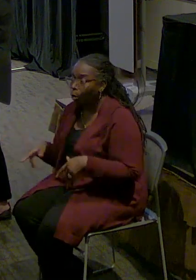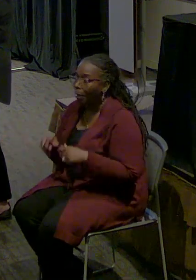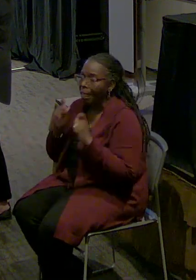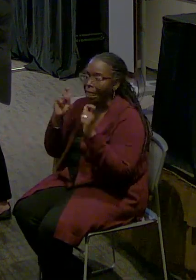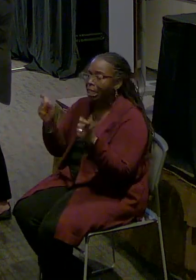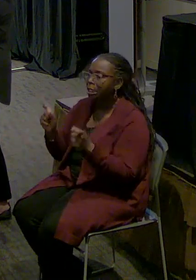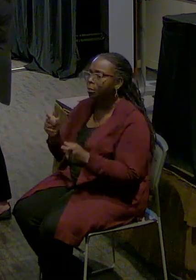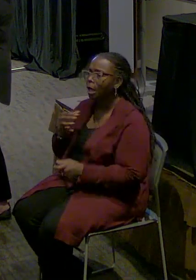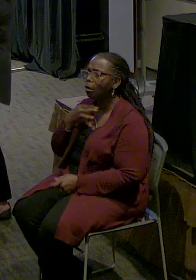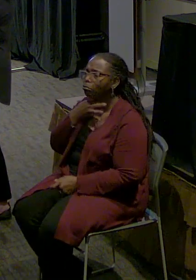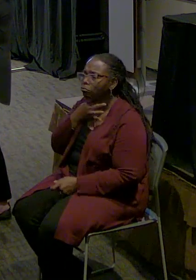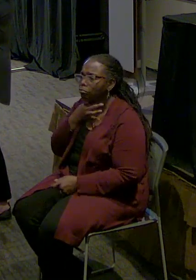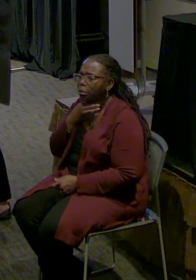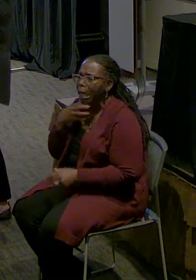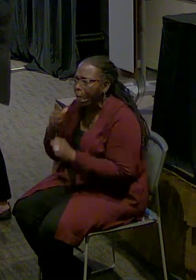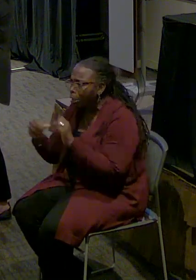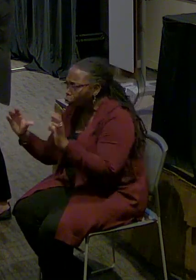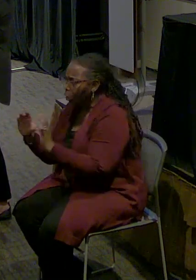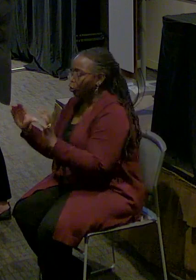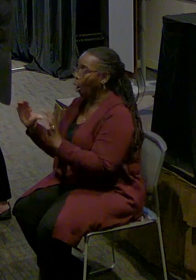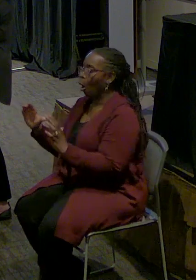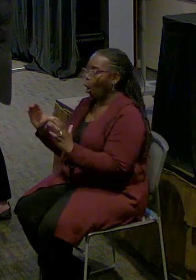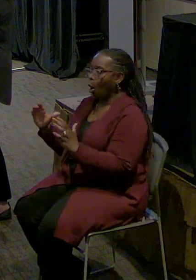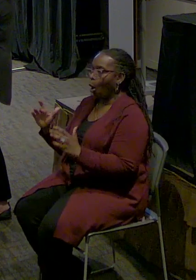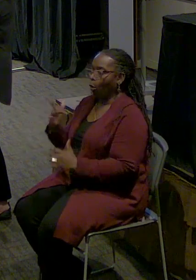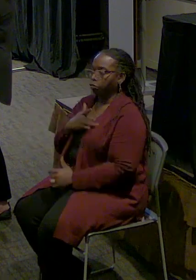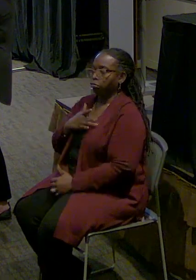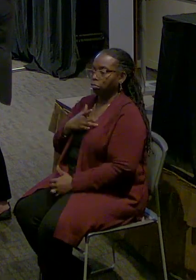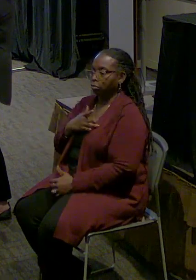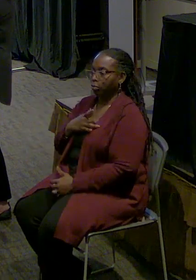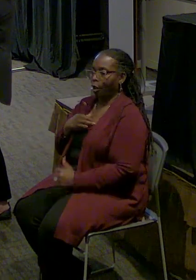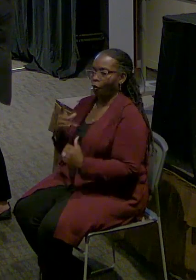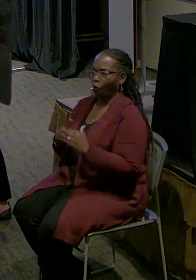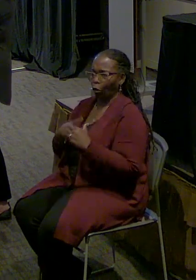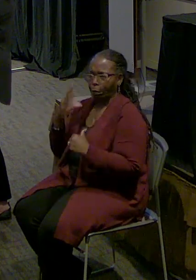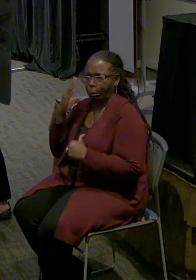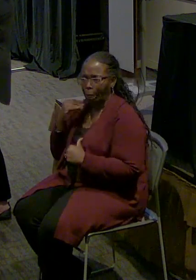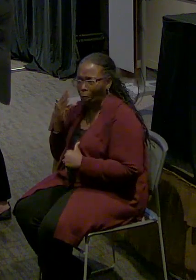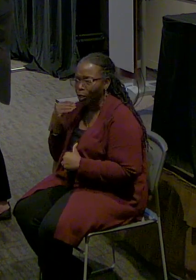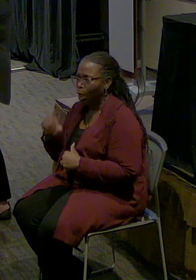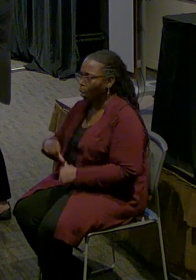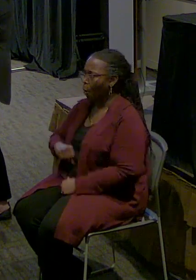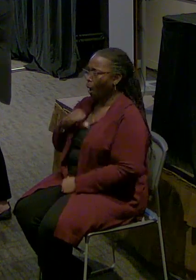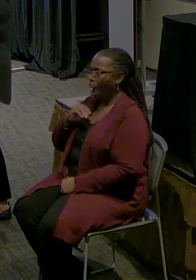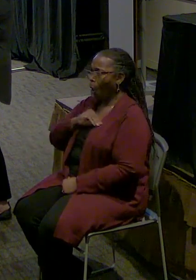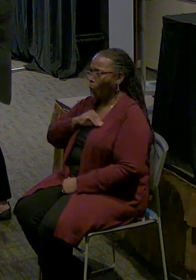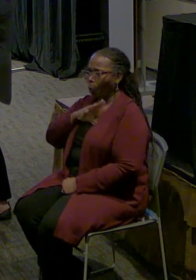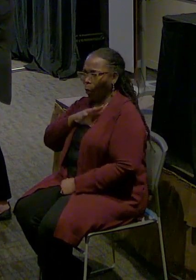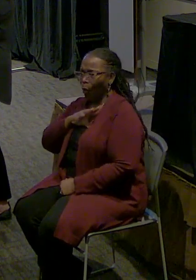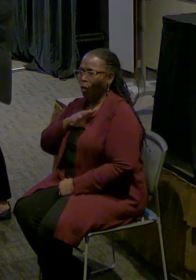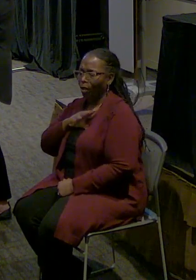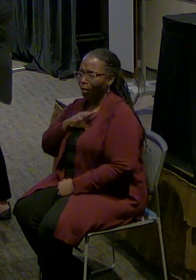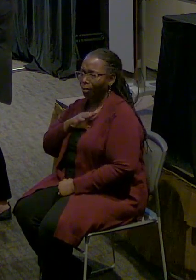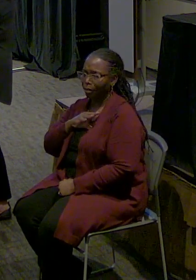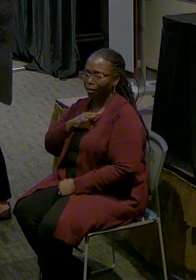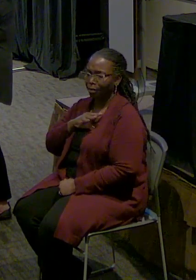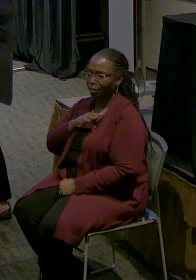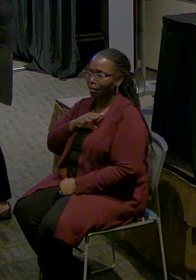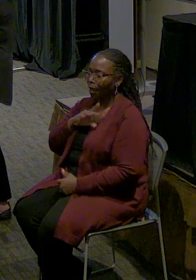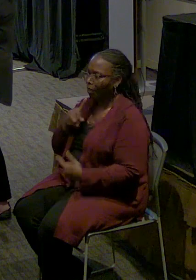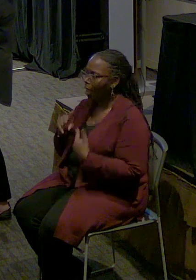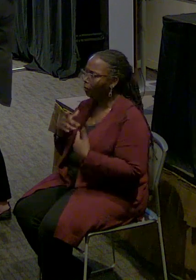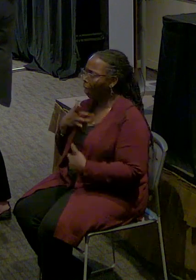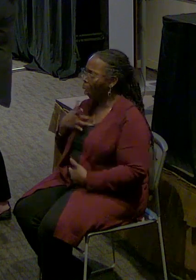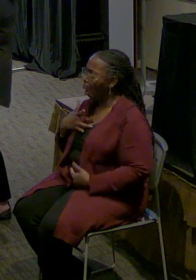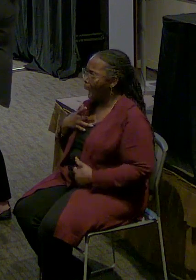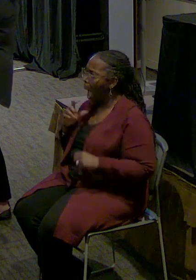them a taste for what it's like to earn a credential. You know, many of them, it's their first experience. They're proud of that. And then they get a sense of,